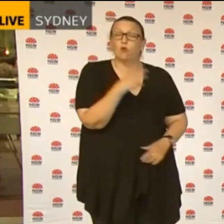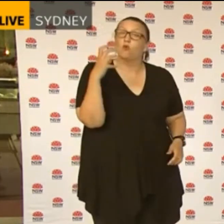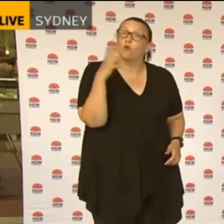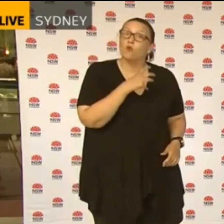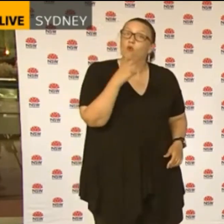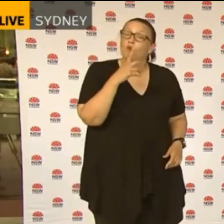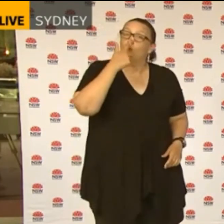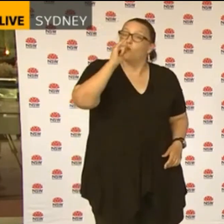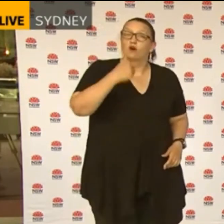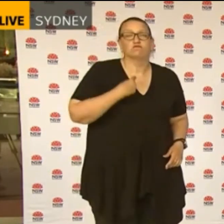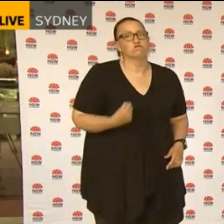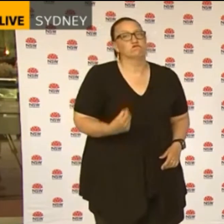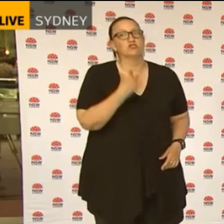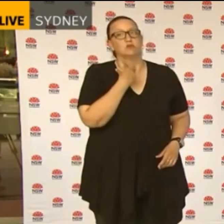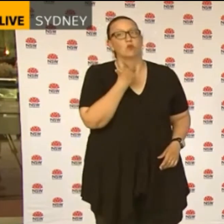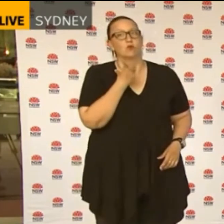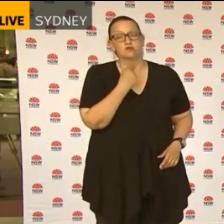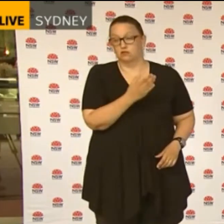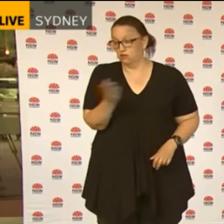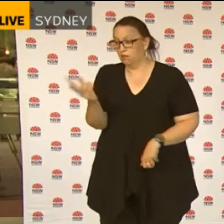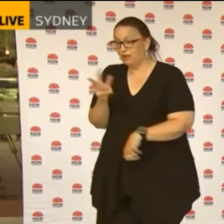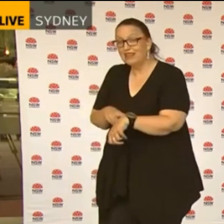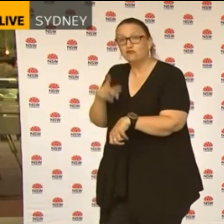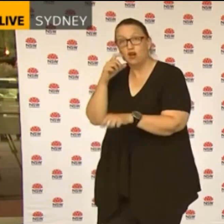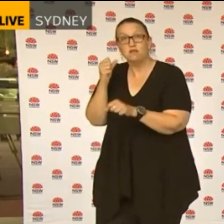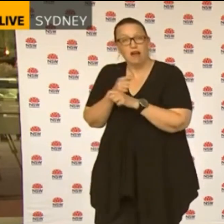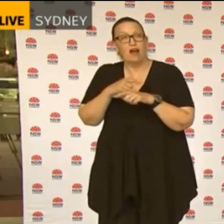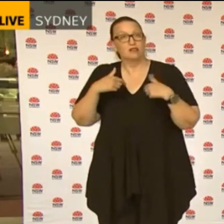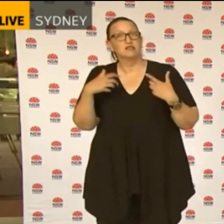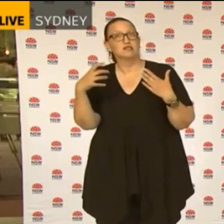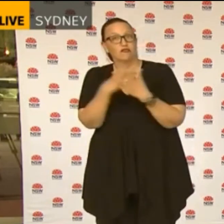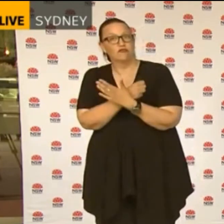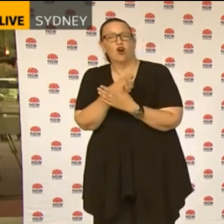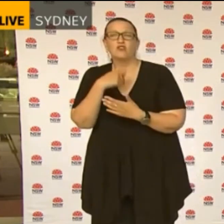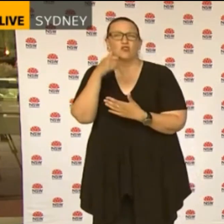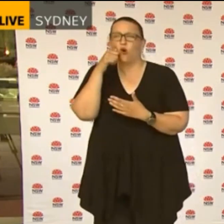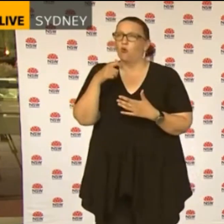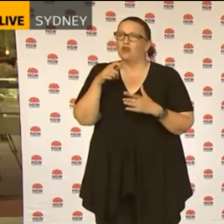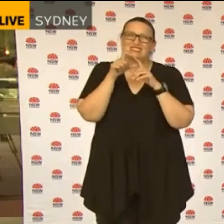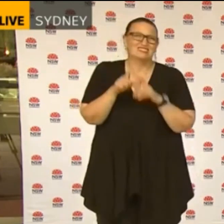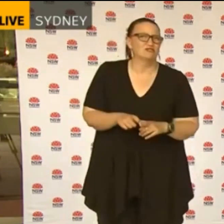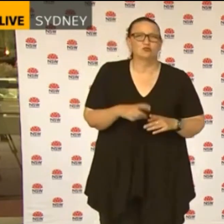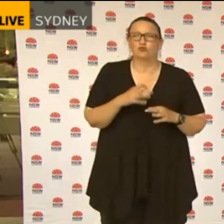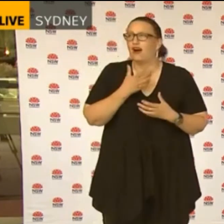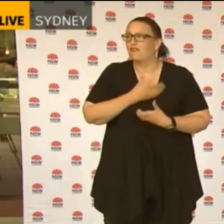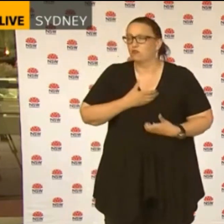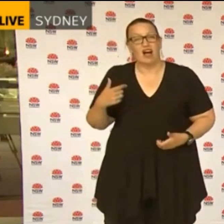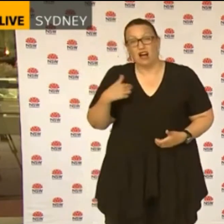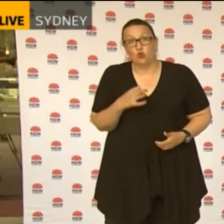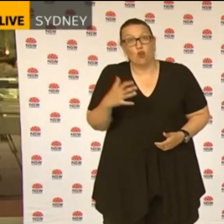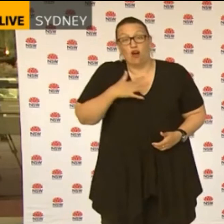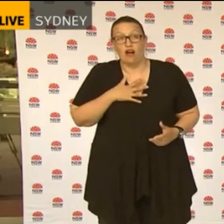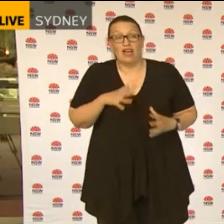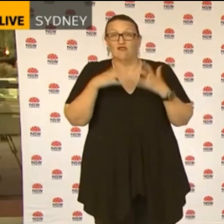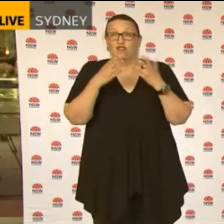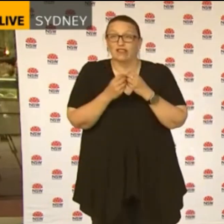working in the system to keep all of us safe. Yes, I know it's difficult and uncomfortable. There are things that I don't like to do, but we're all doing it to keep each